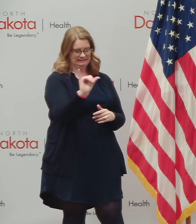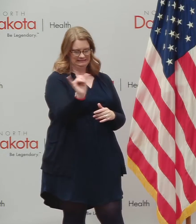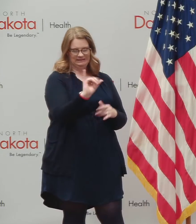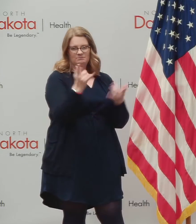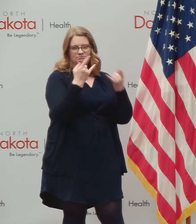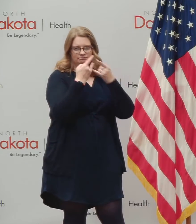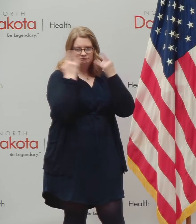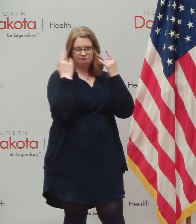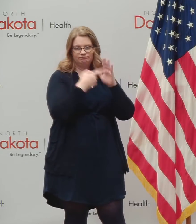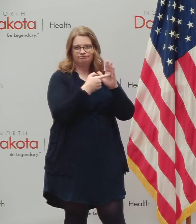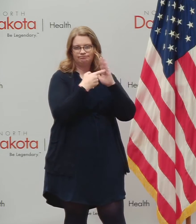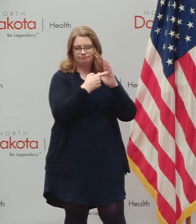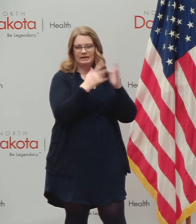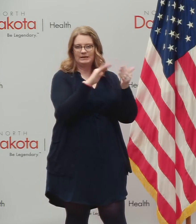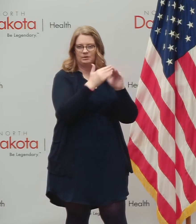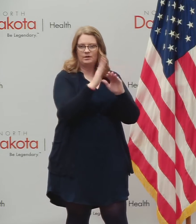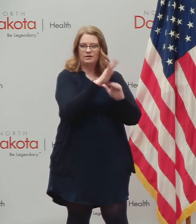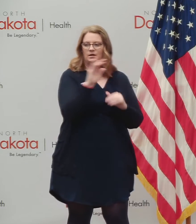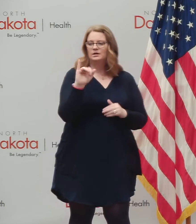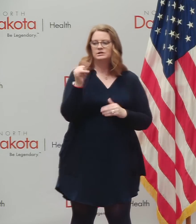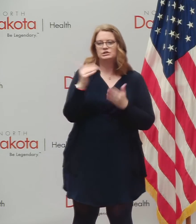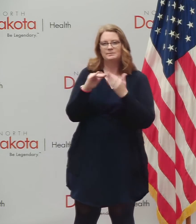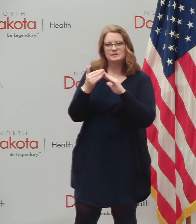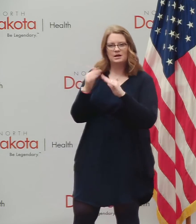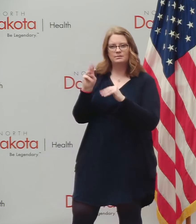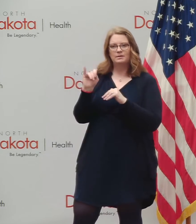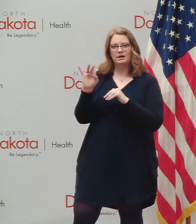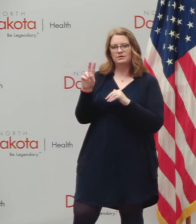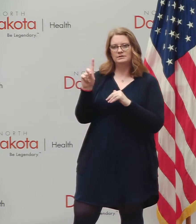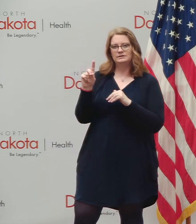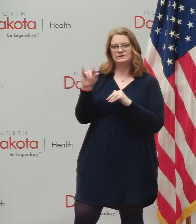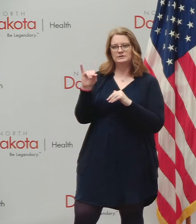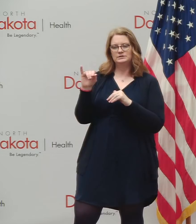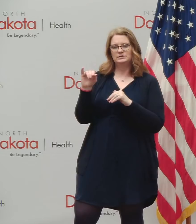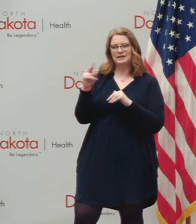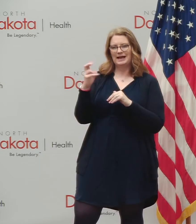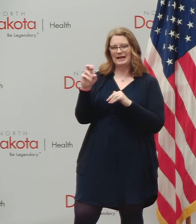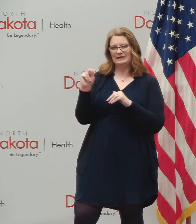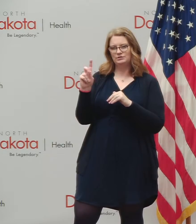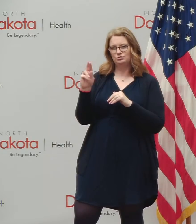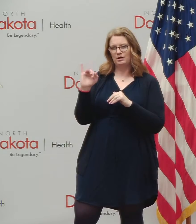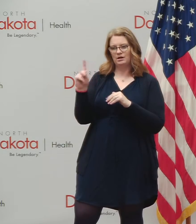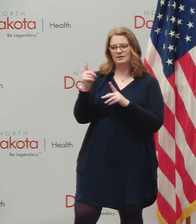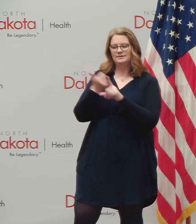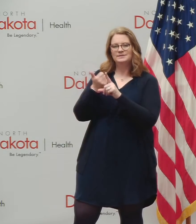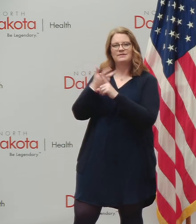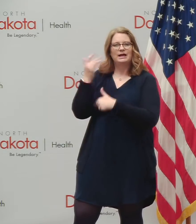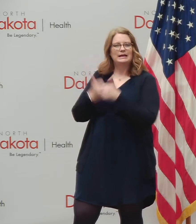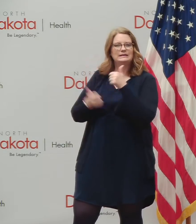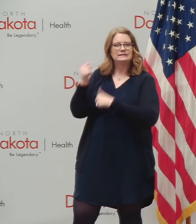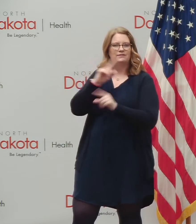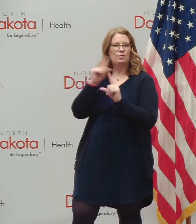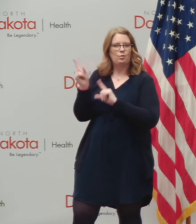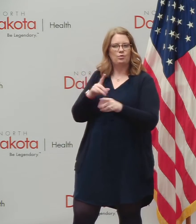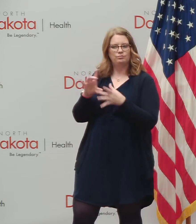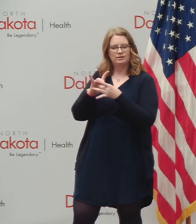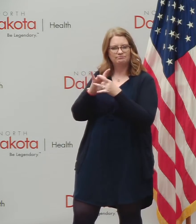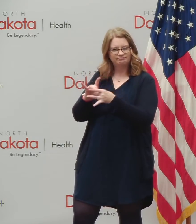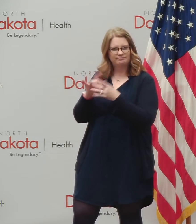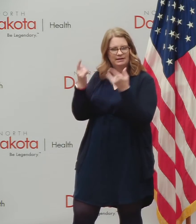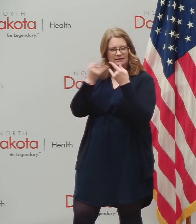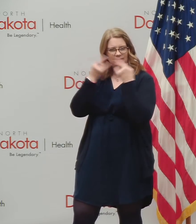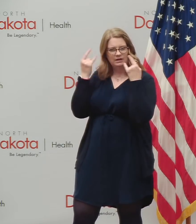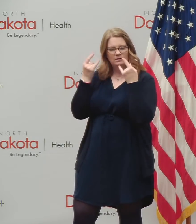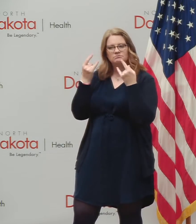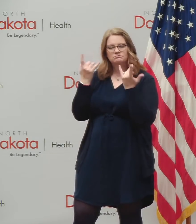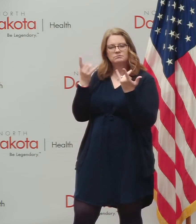their community. Jamestown Mayor Dwayne Heinrich enacted an executive order related to face coverings that's going to be voted